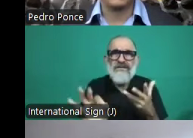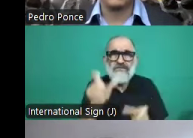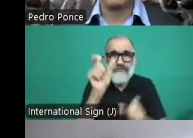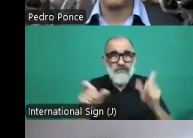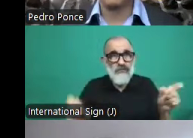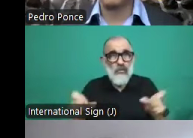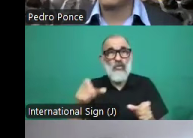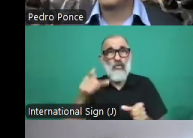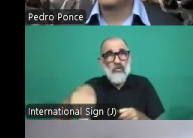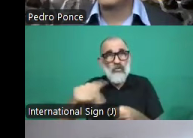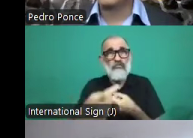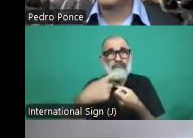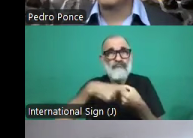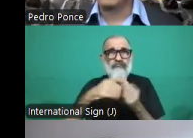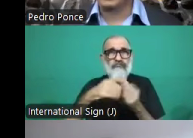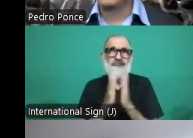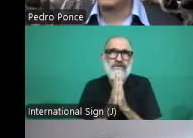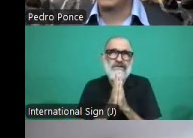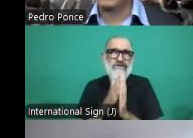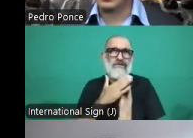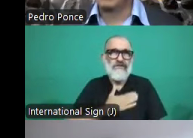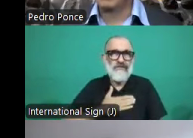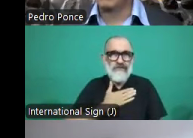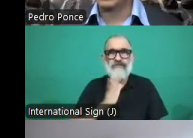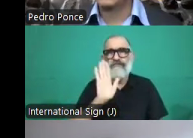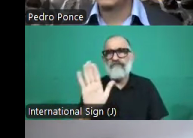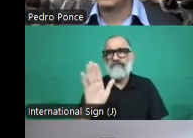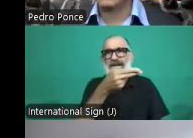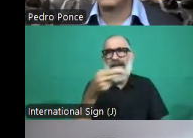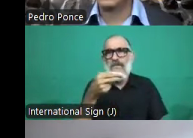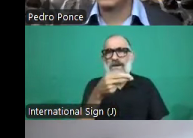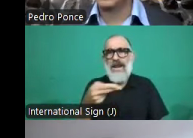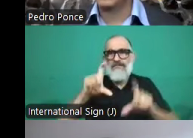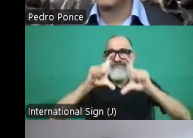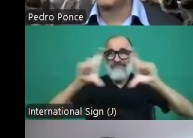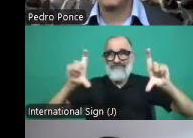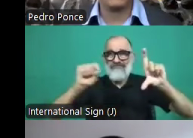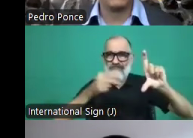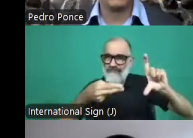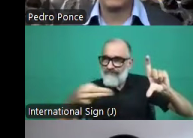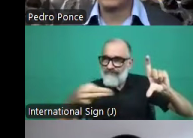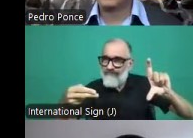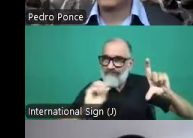that they can follow to edit their name once they have joined the meeting.